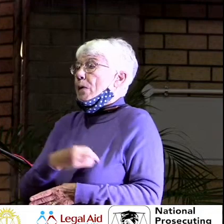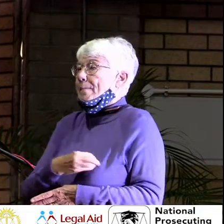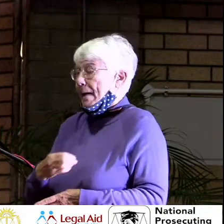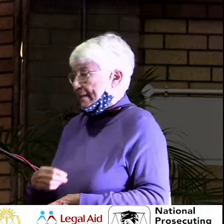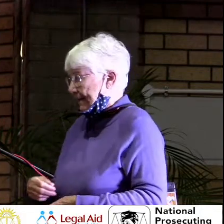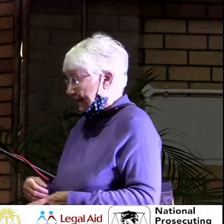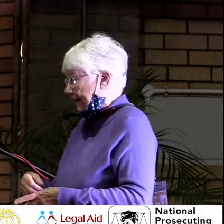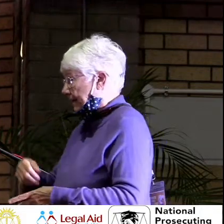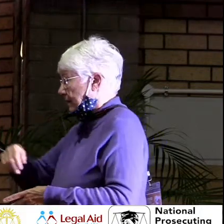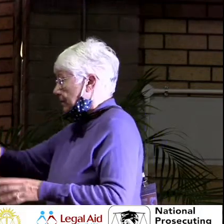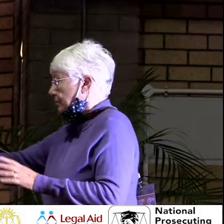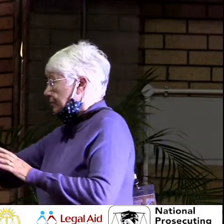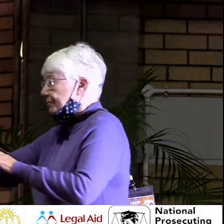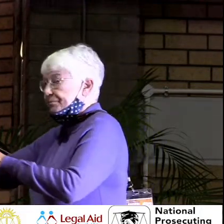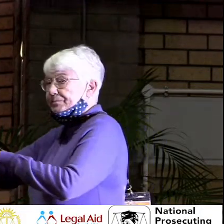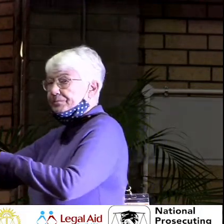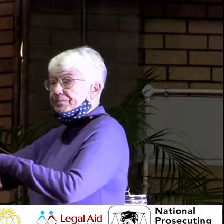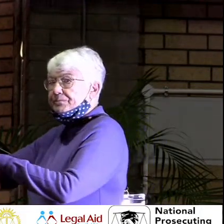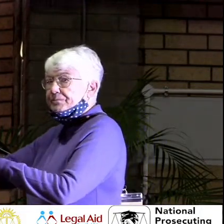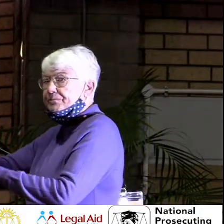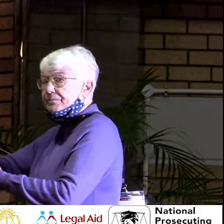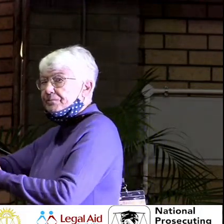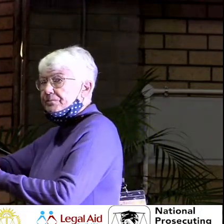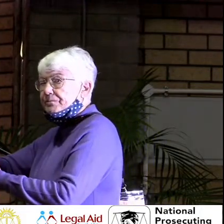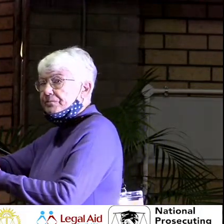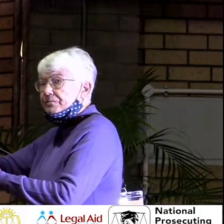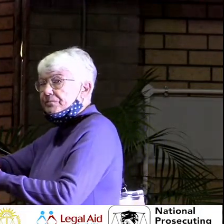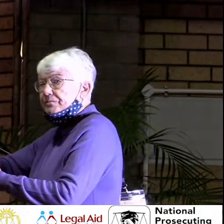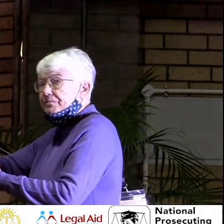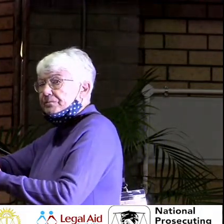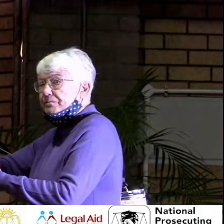Number 5, and then the last one.